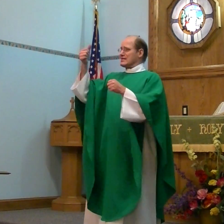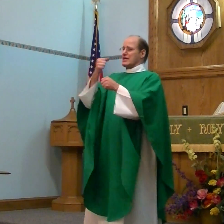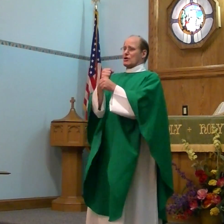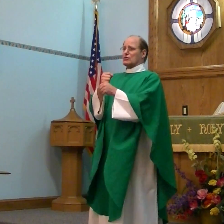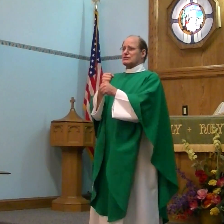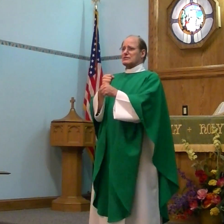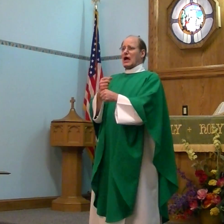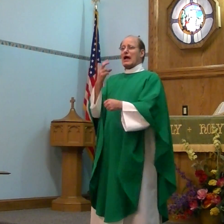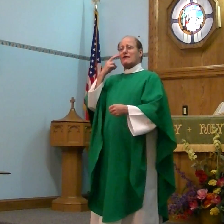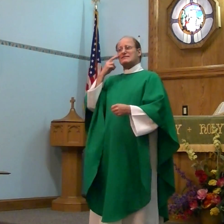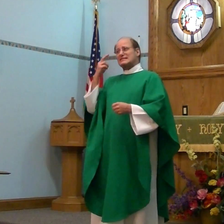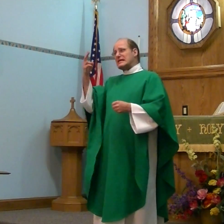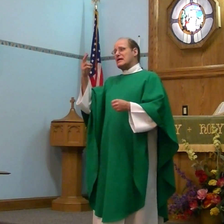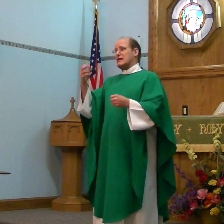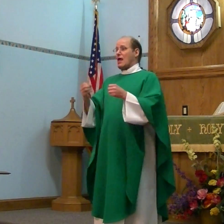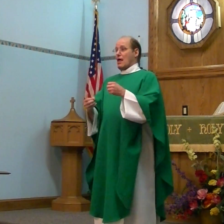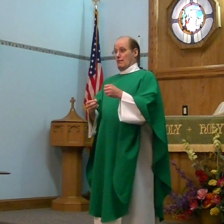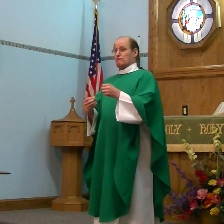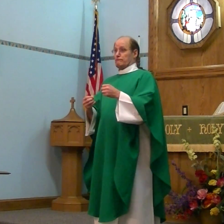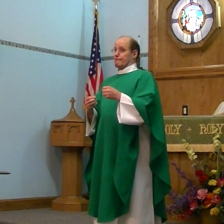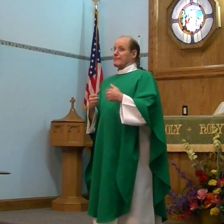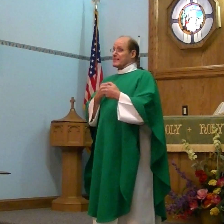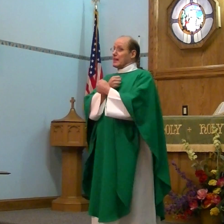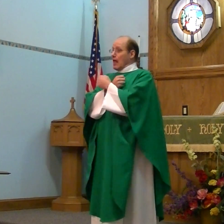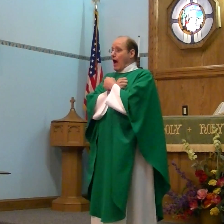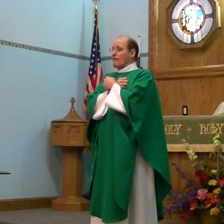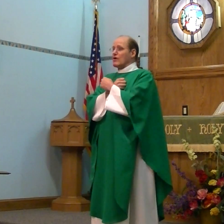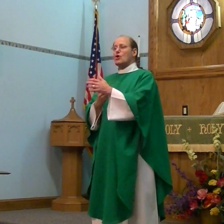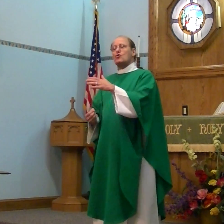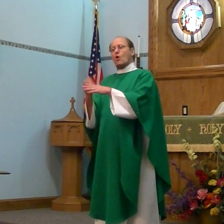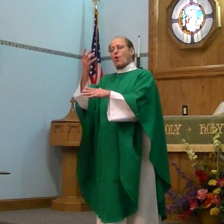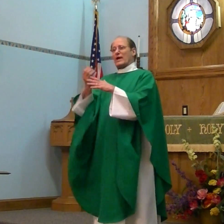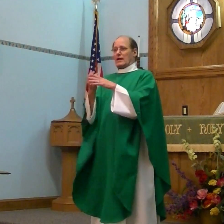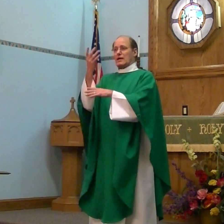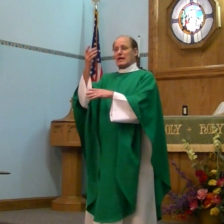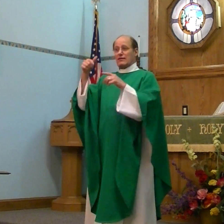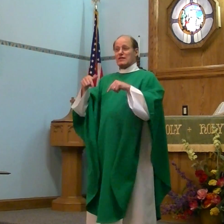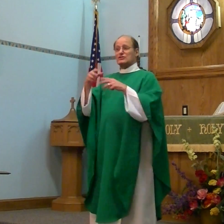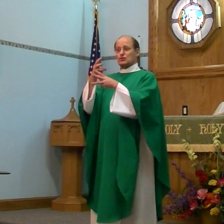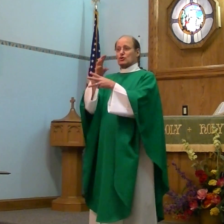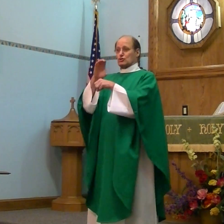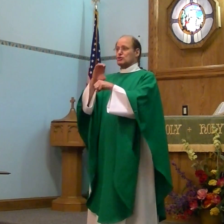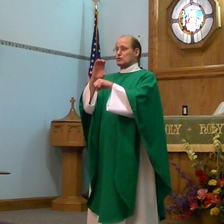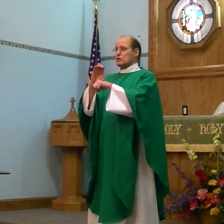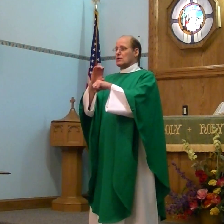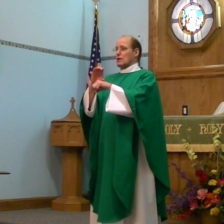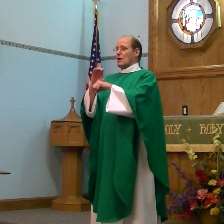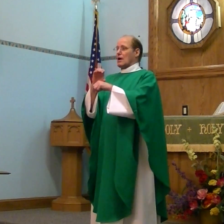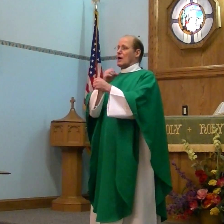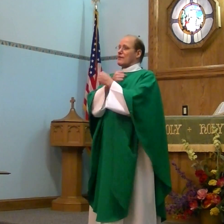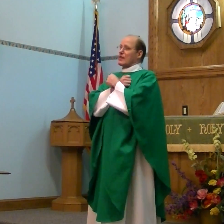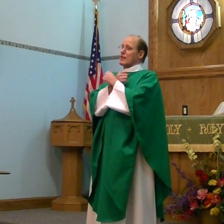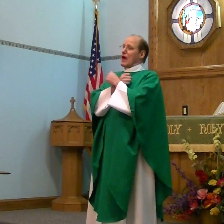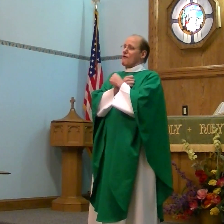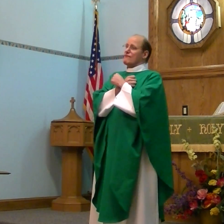years, I have seen the love growing in this church. The love